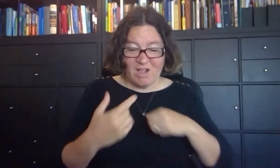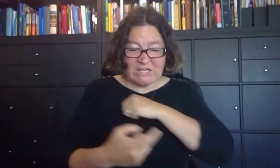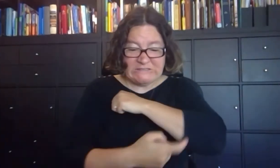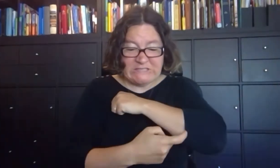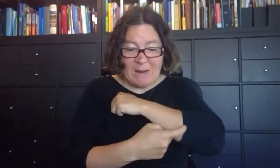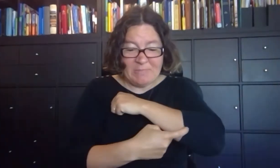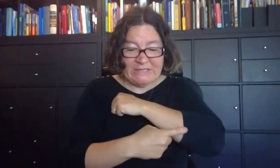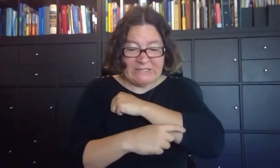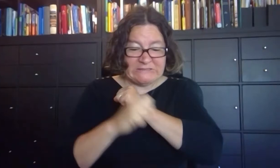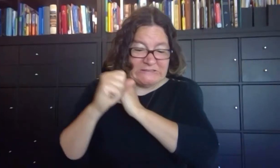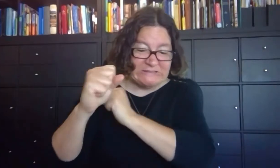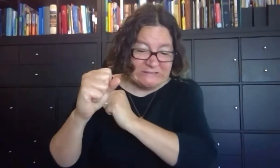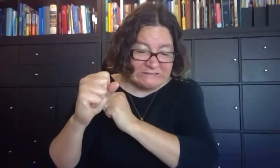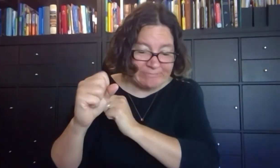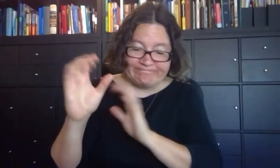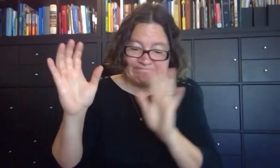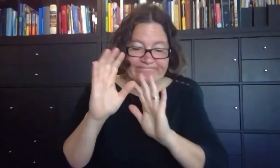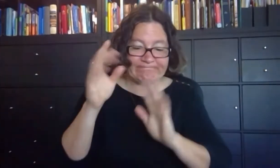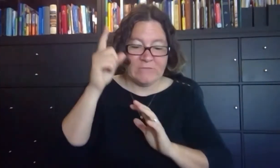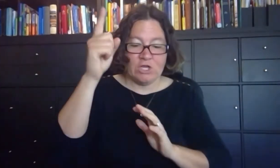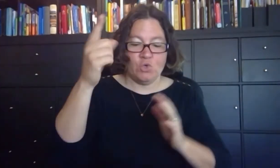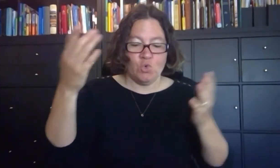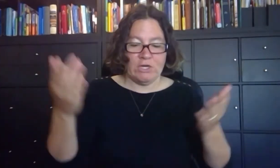Whenever we feel tempted, you are here